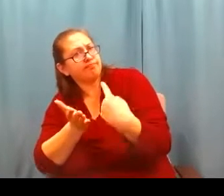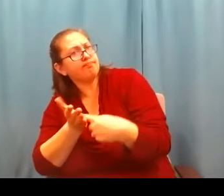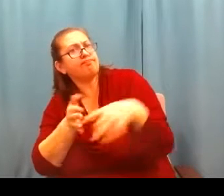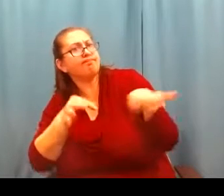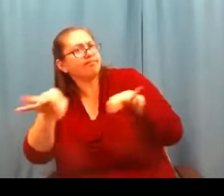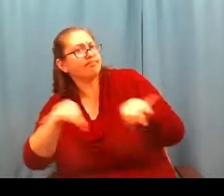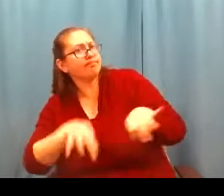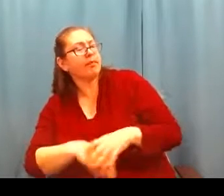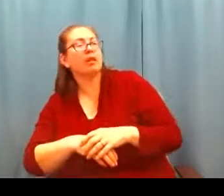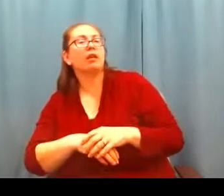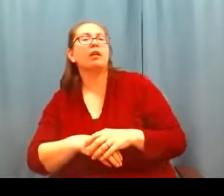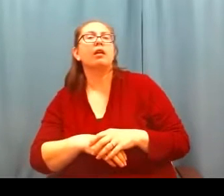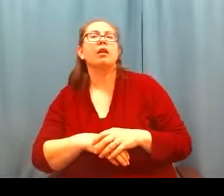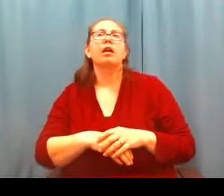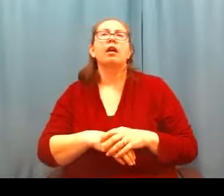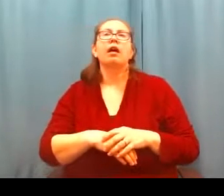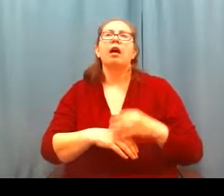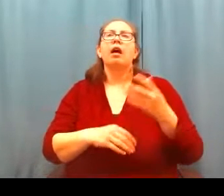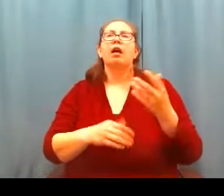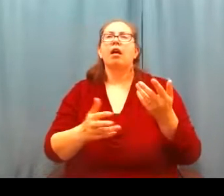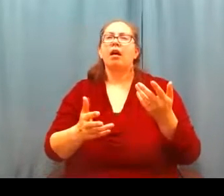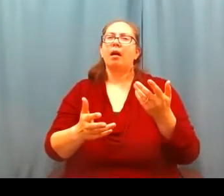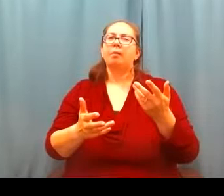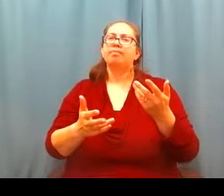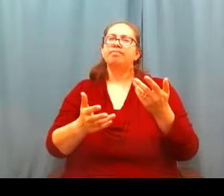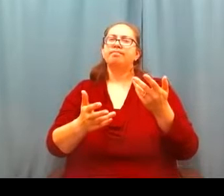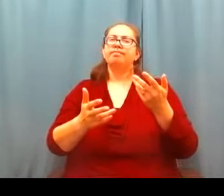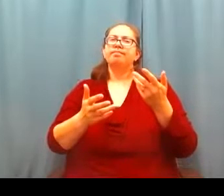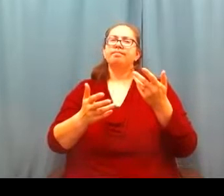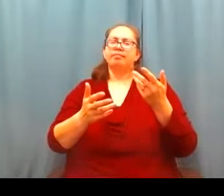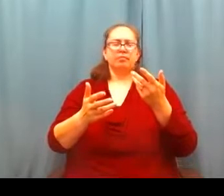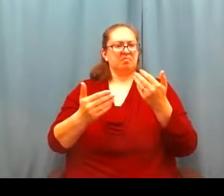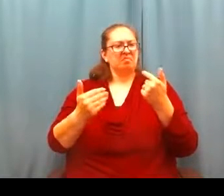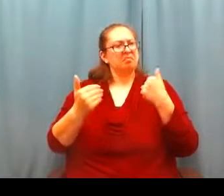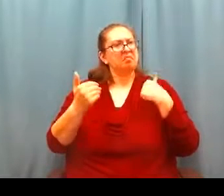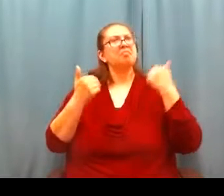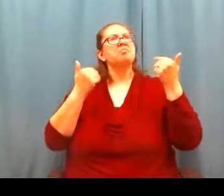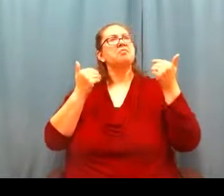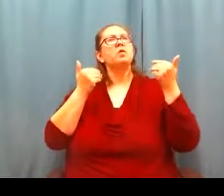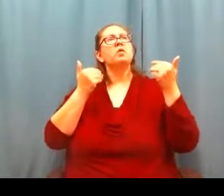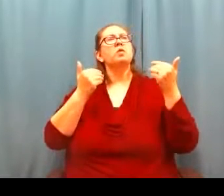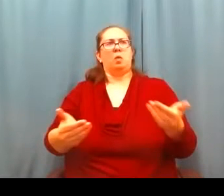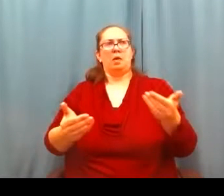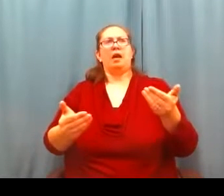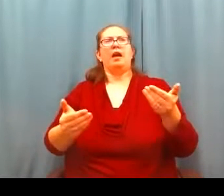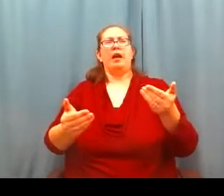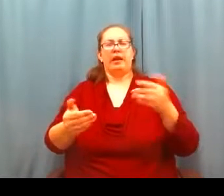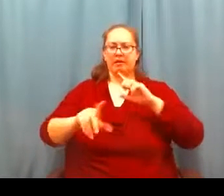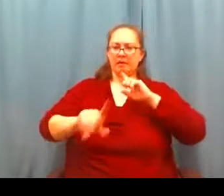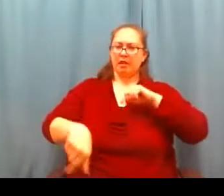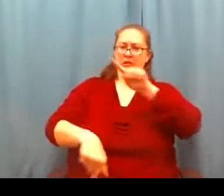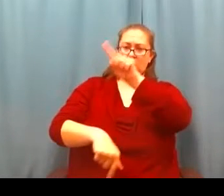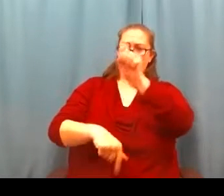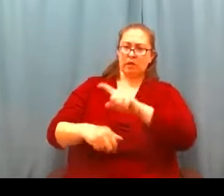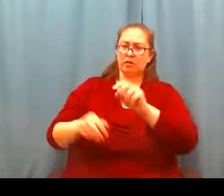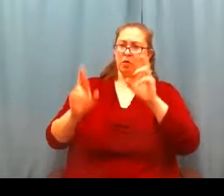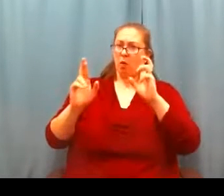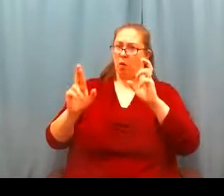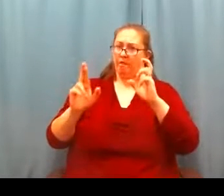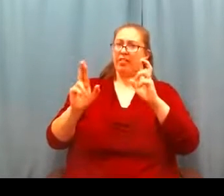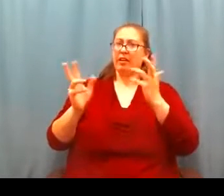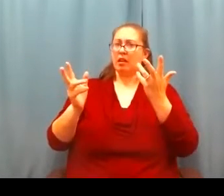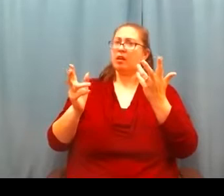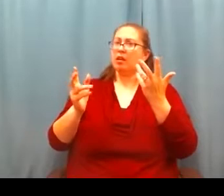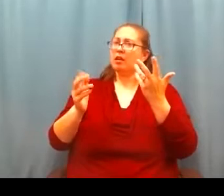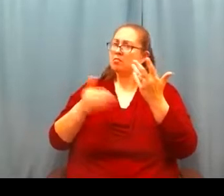straight to your questions, and then hopefully we'll get through all of them. All right, so Mayor, we have a couple